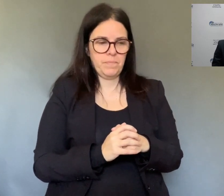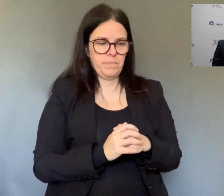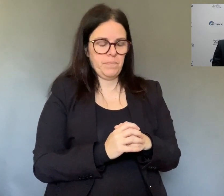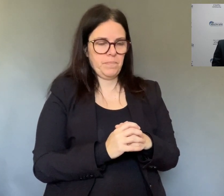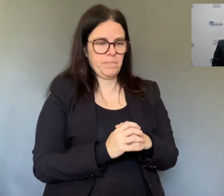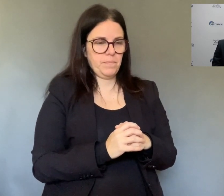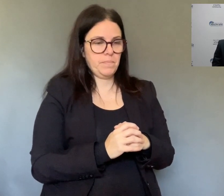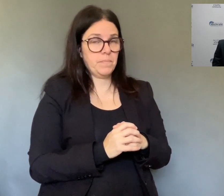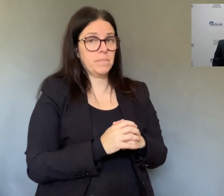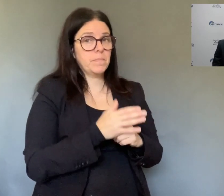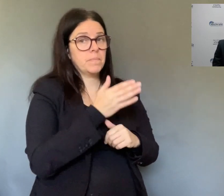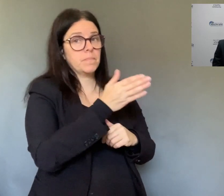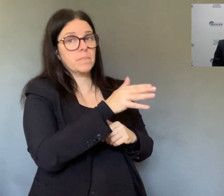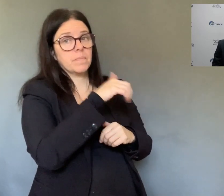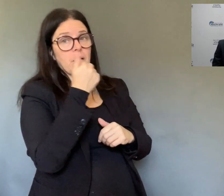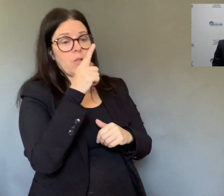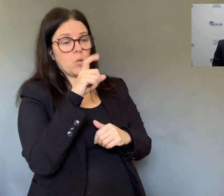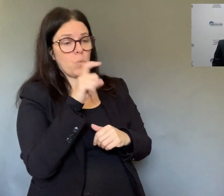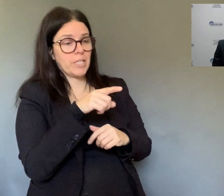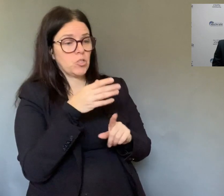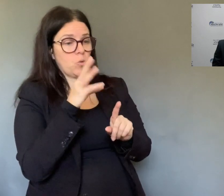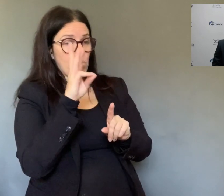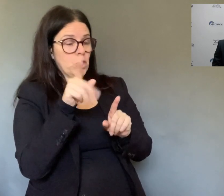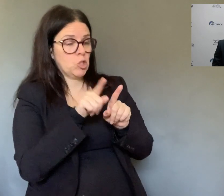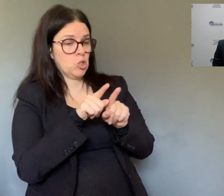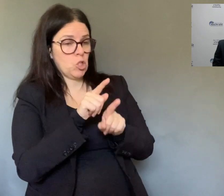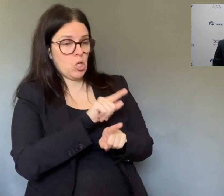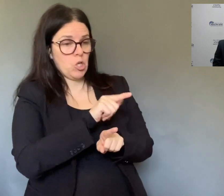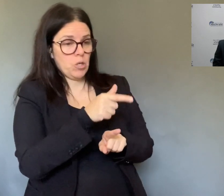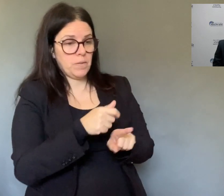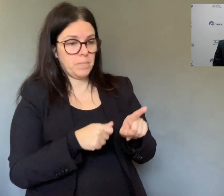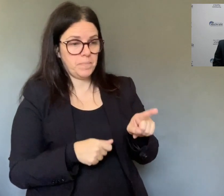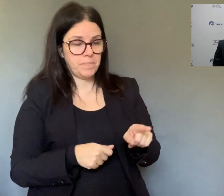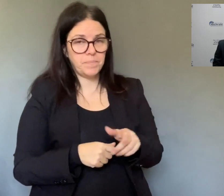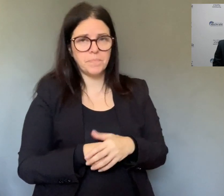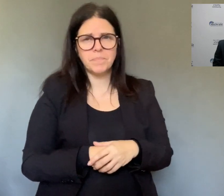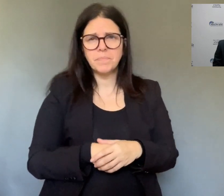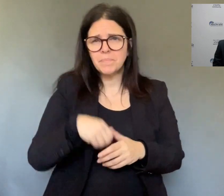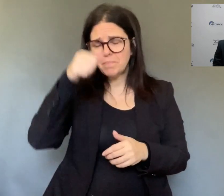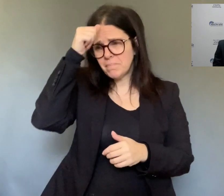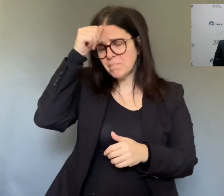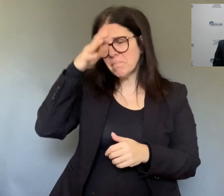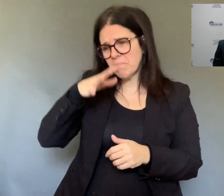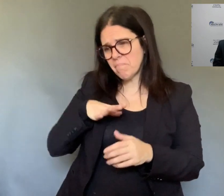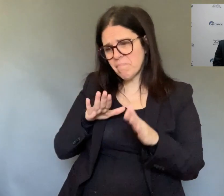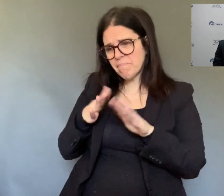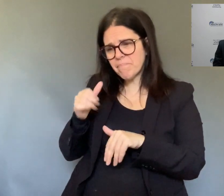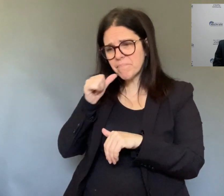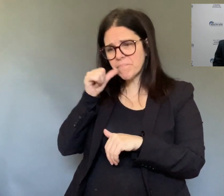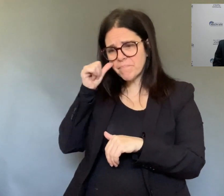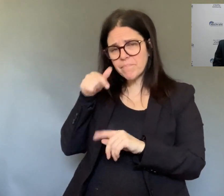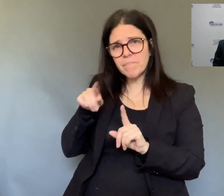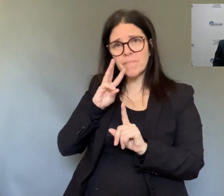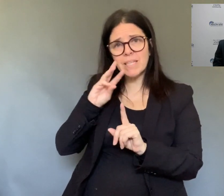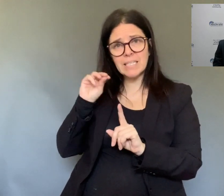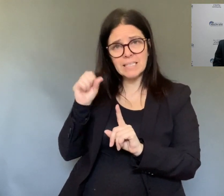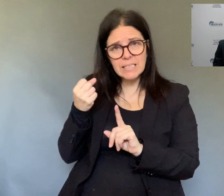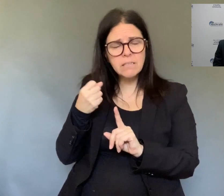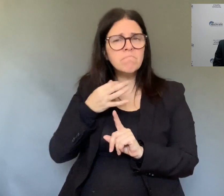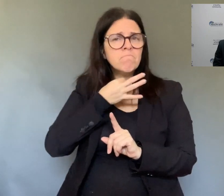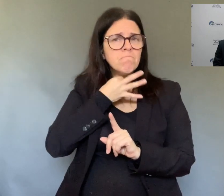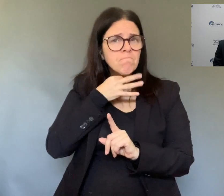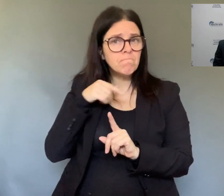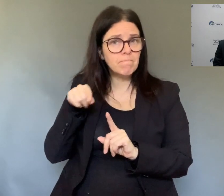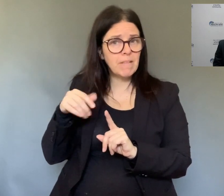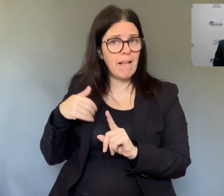Any further questions from Windsor Star? Did the man in his 60s who passed away have underlying medical